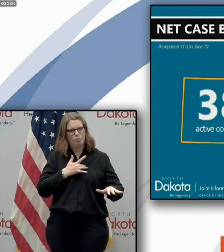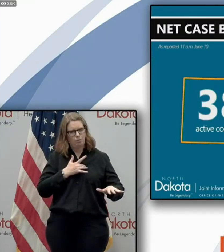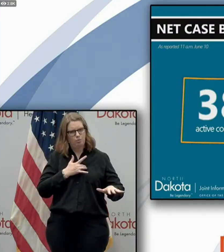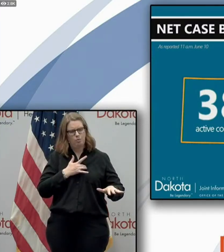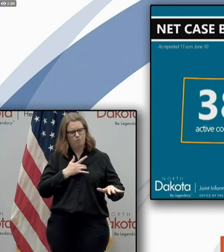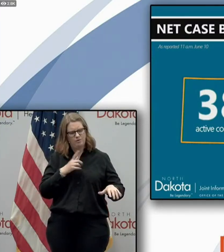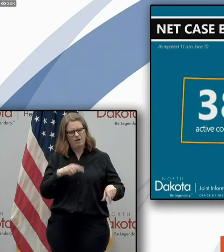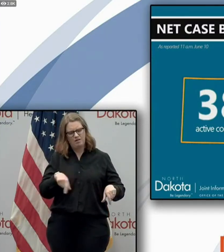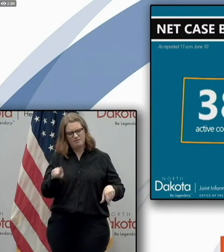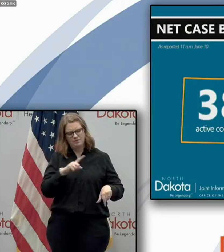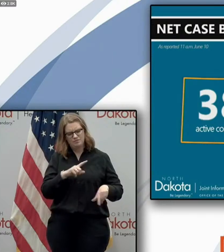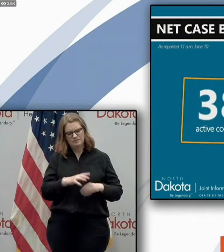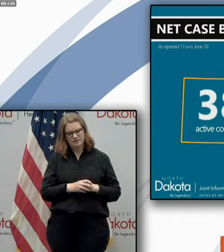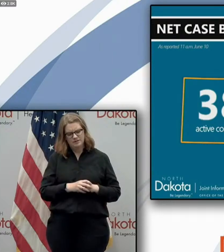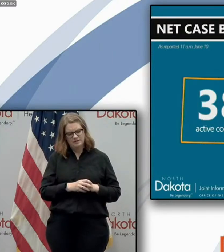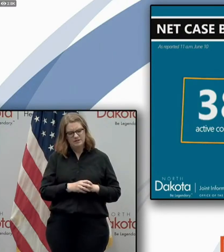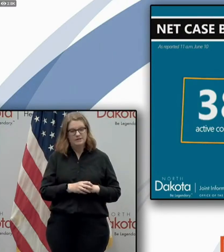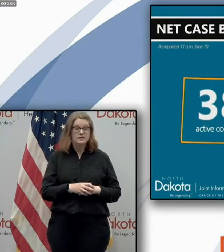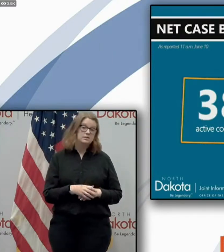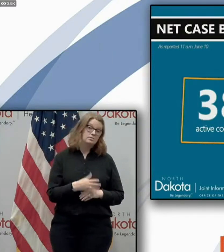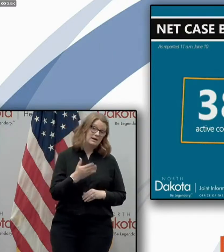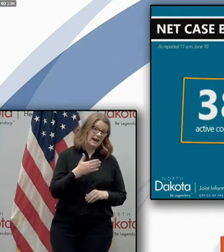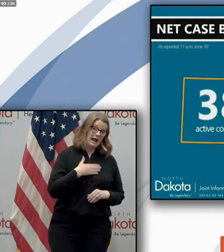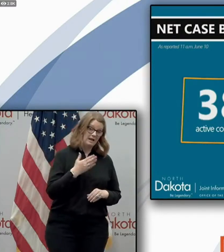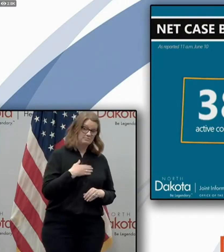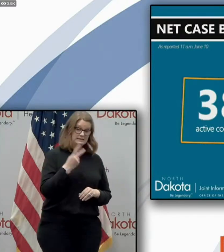are, of course, pleased to see that we've got